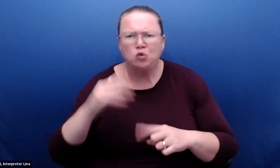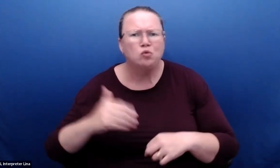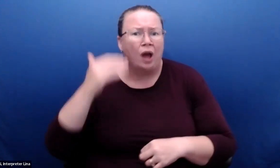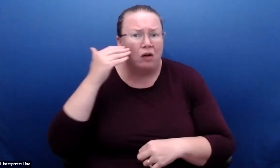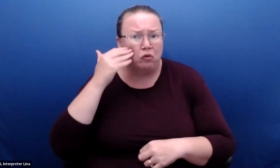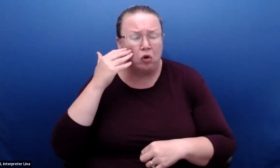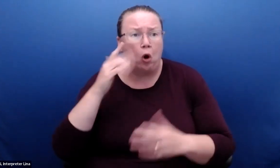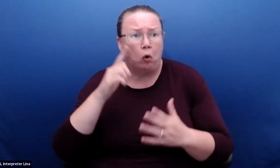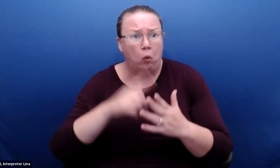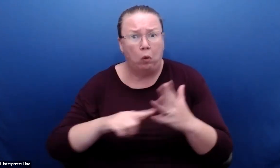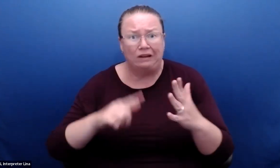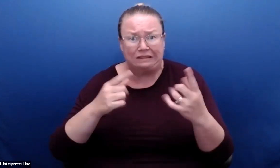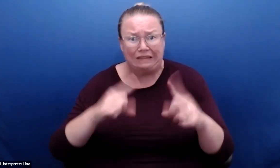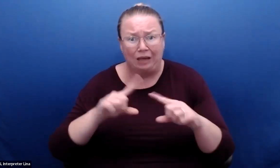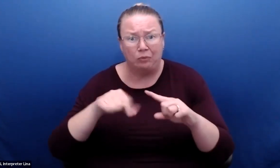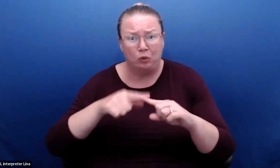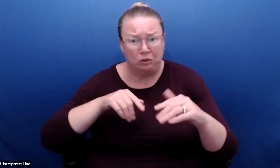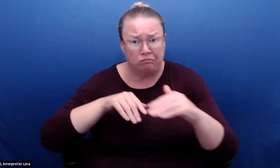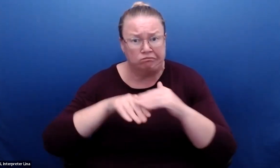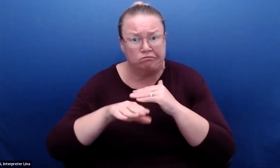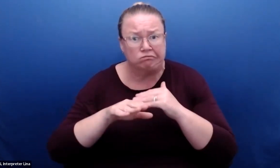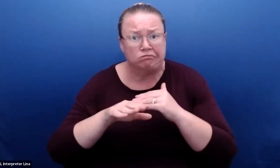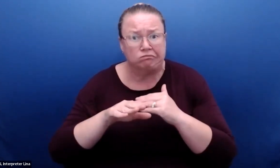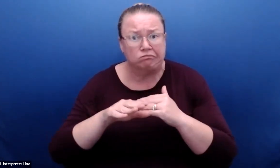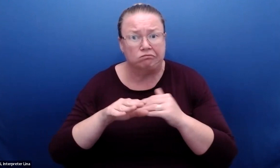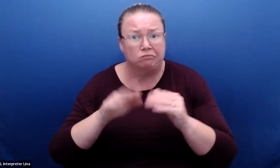up to that home and when you walk inside the door.